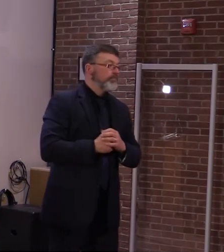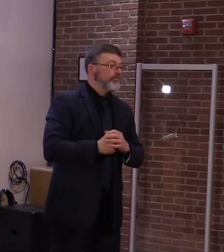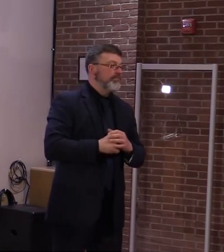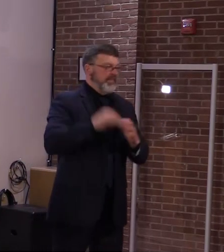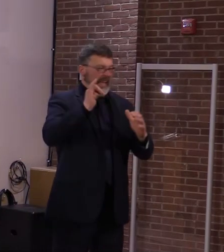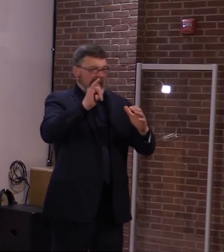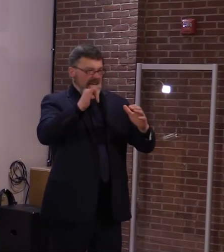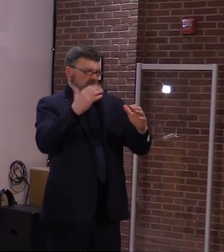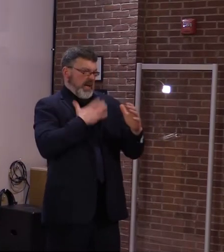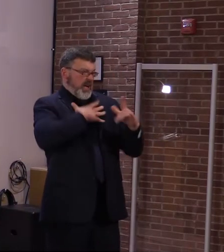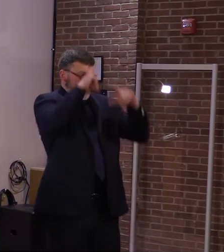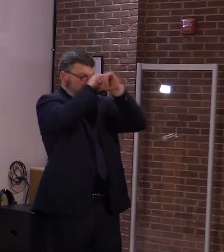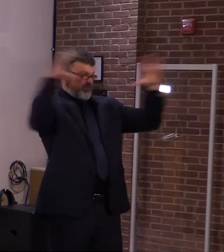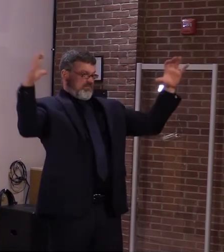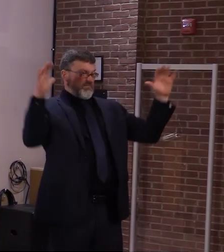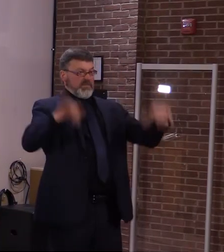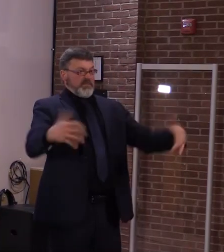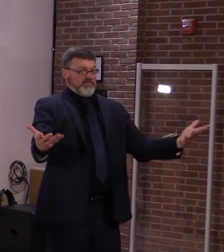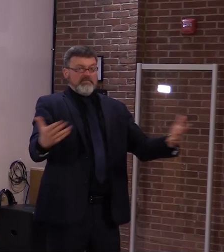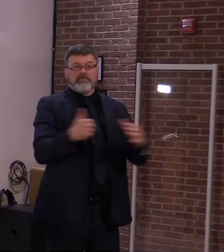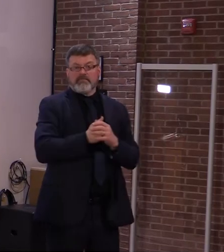thoughts.